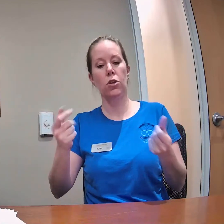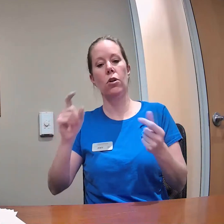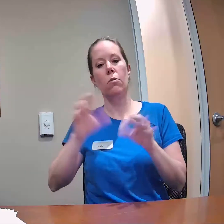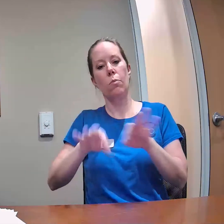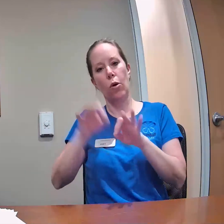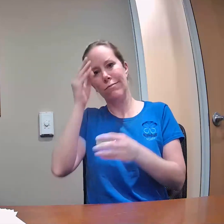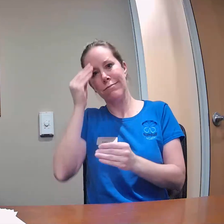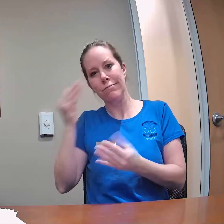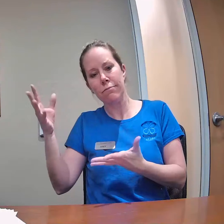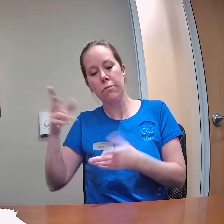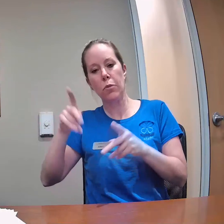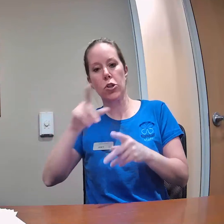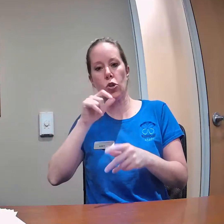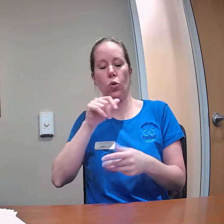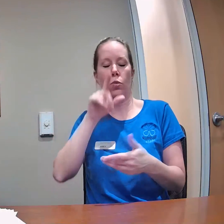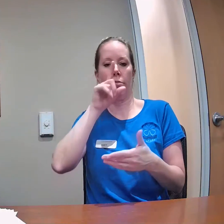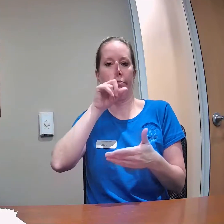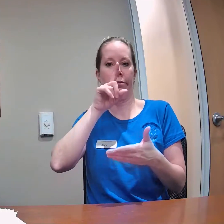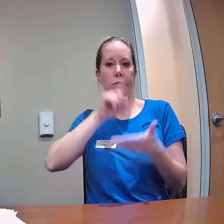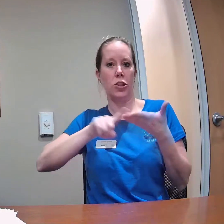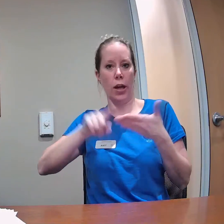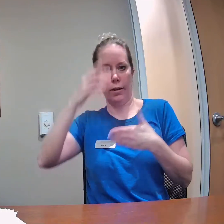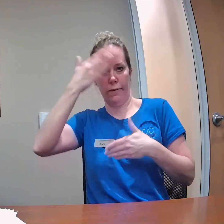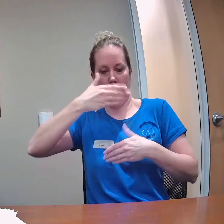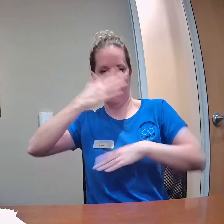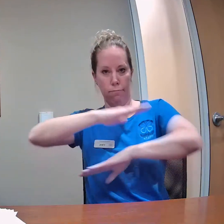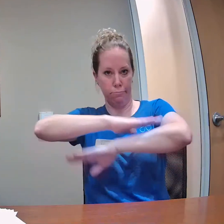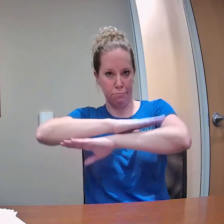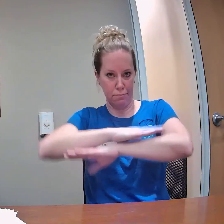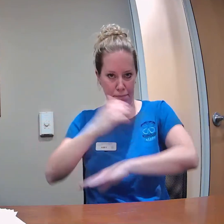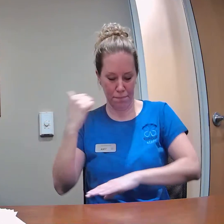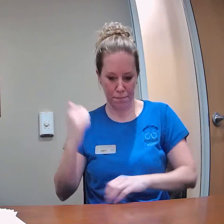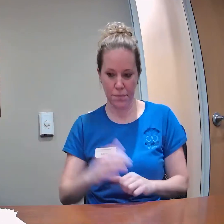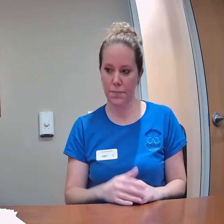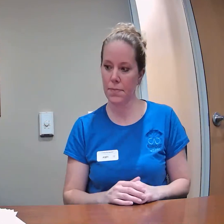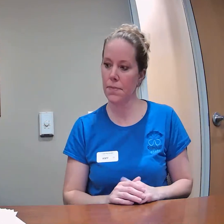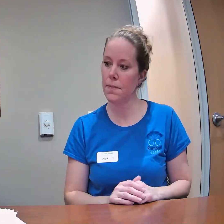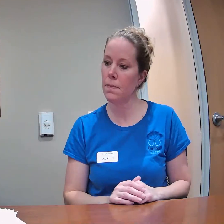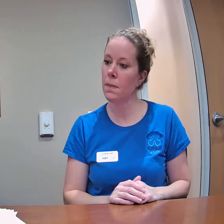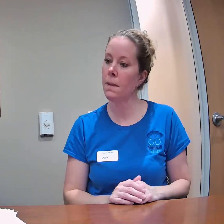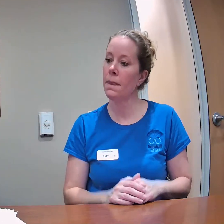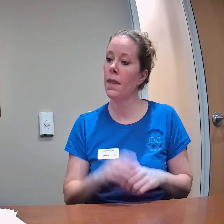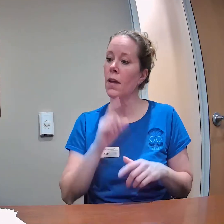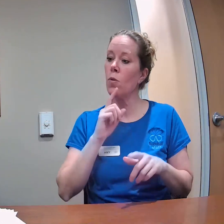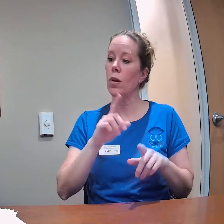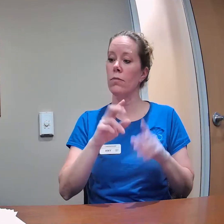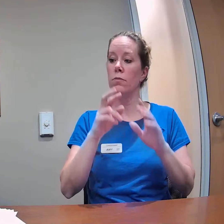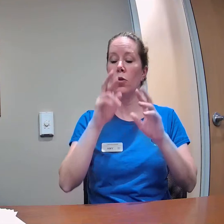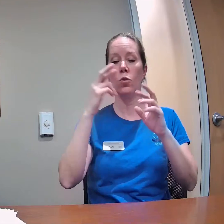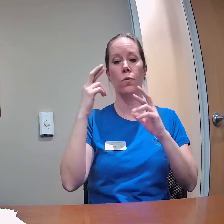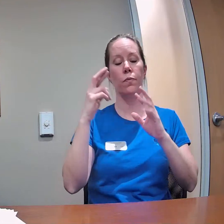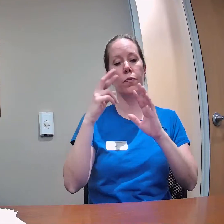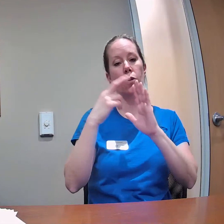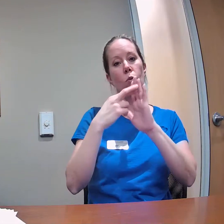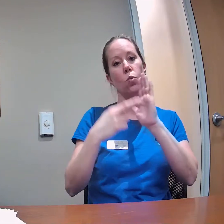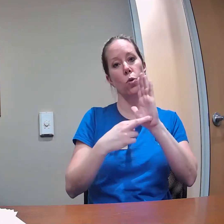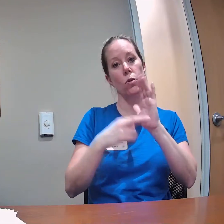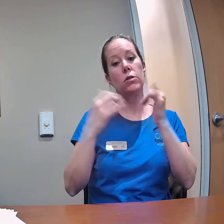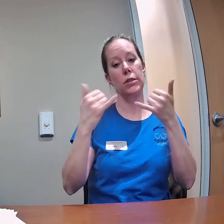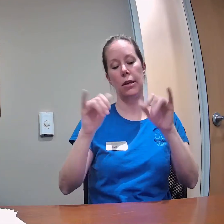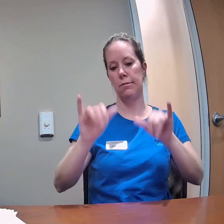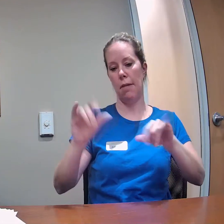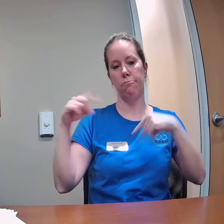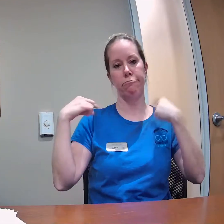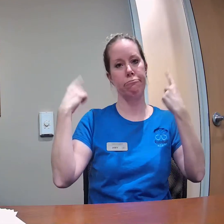Just a reminder, the visitor non-compliance rules still apply. Please, if you're coming in as